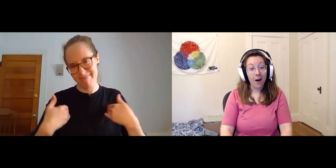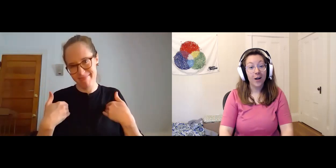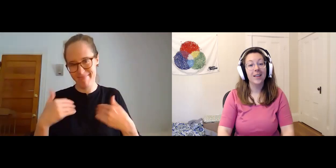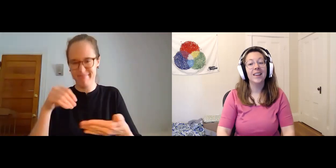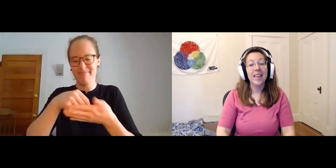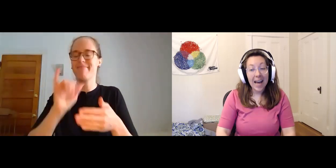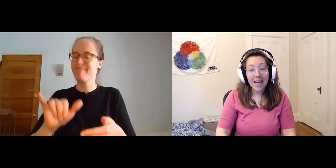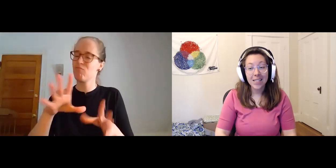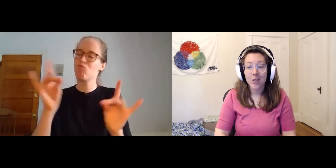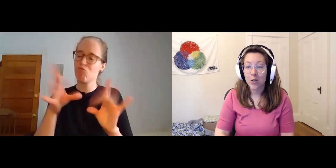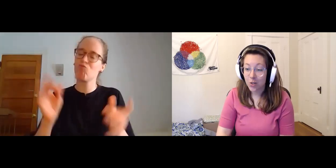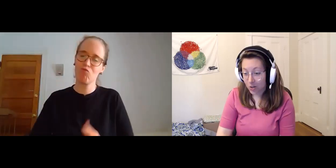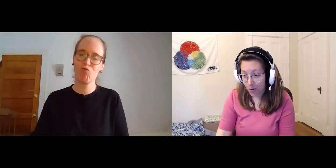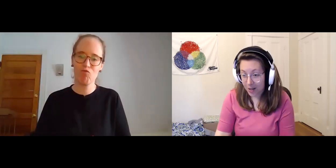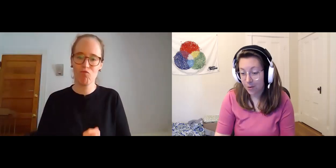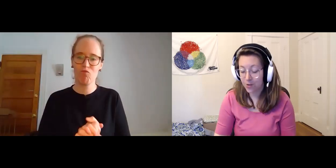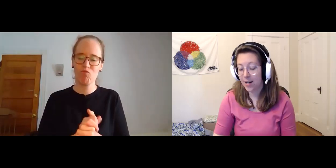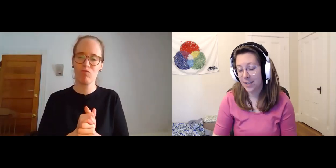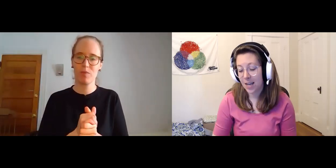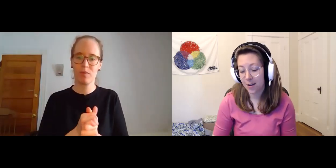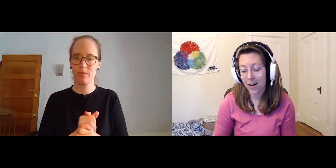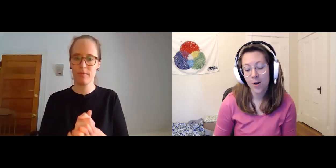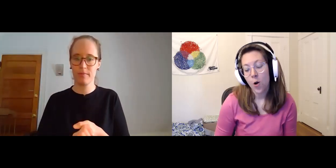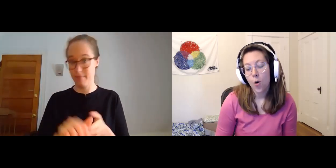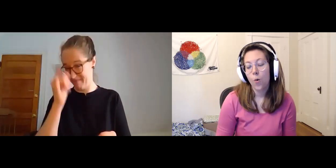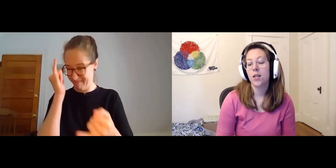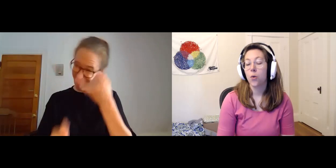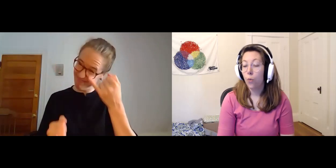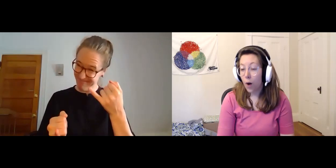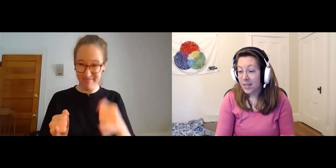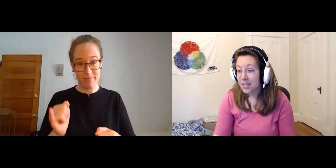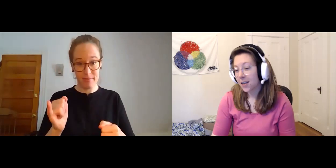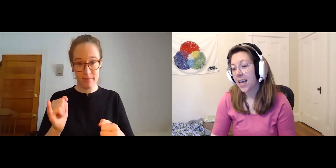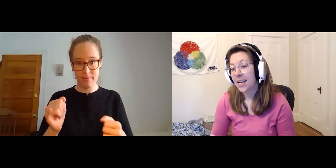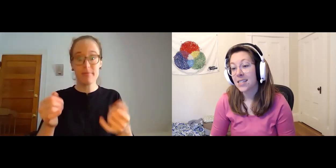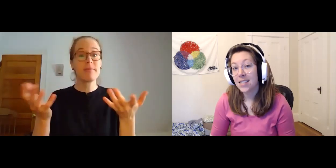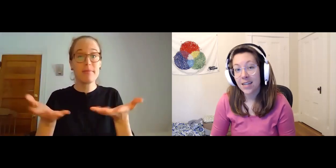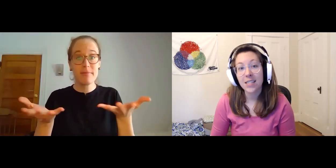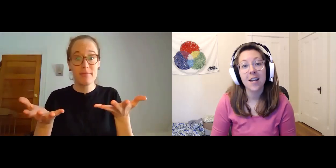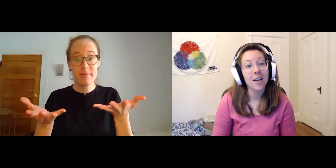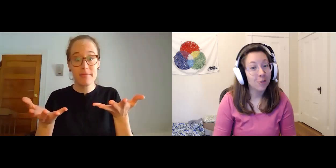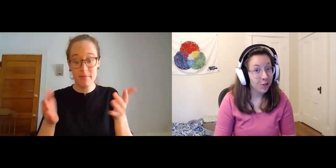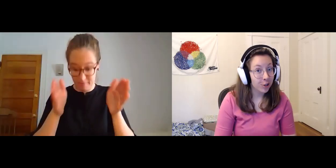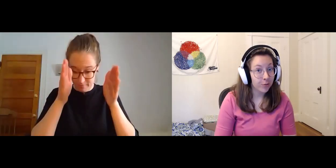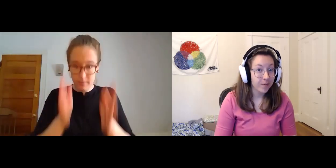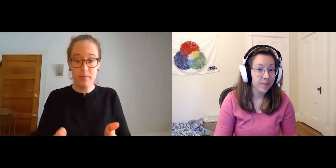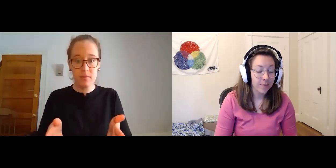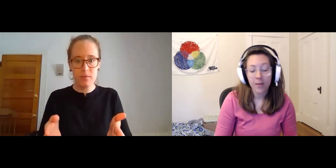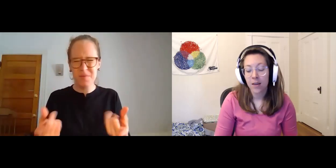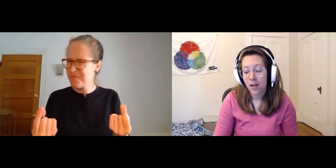And our last story that we read together was What Can a Citizen Do?